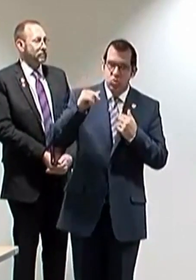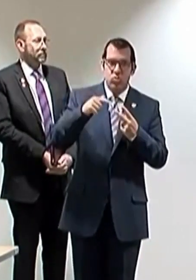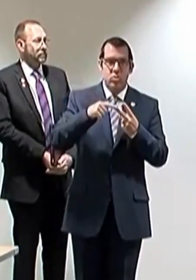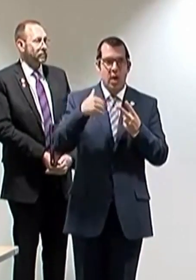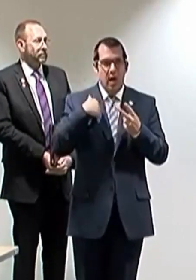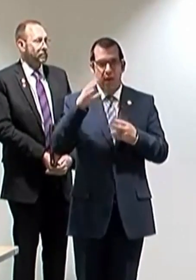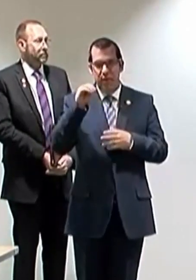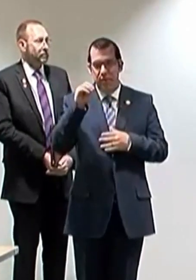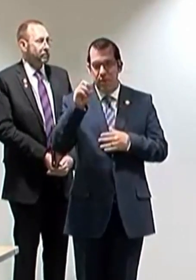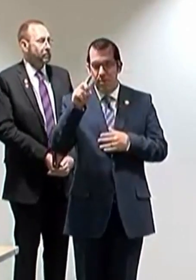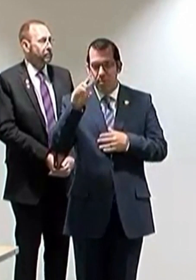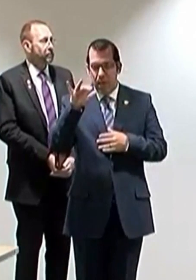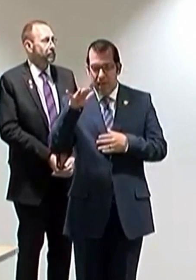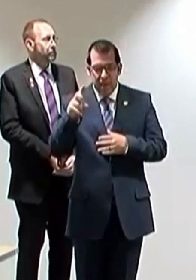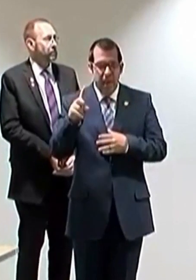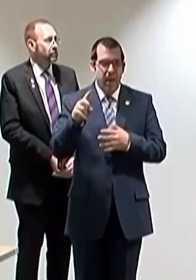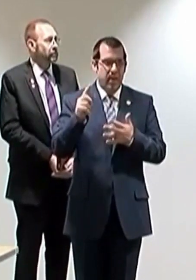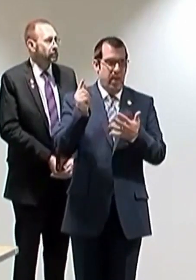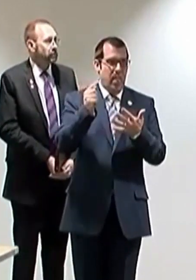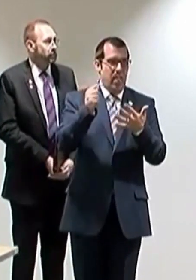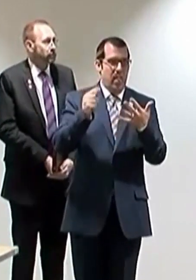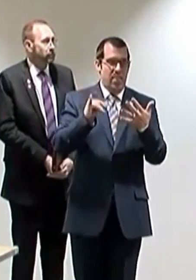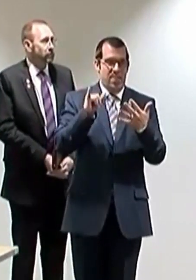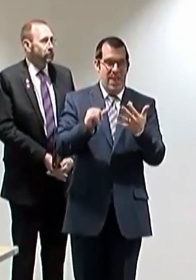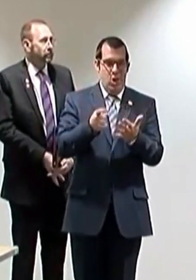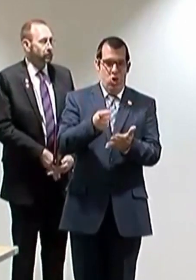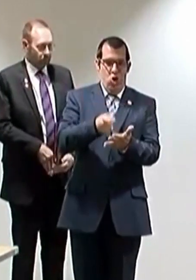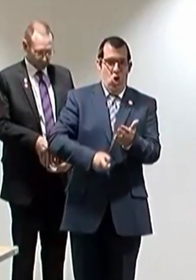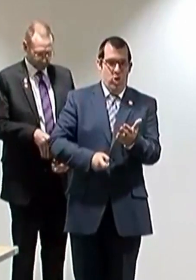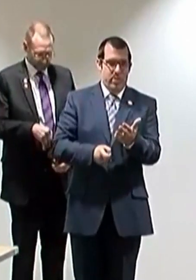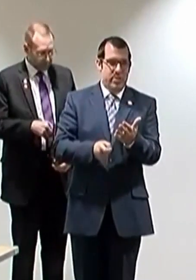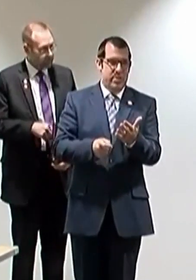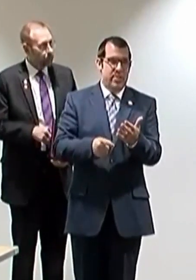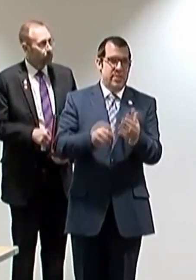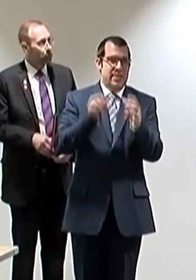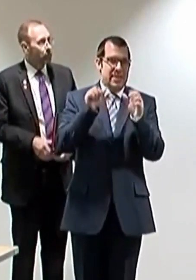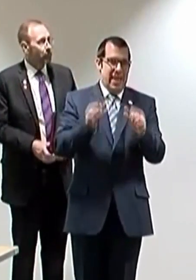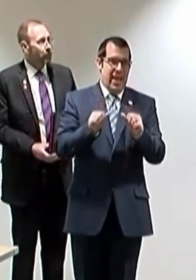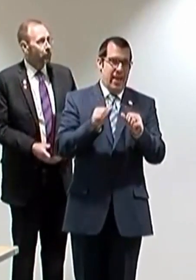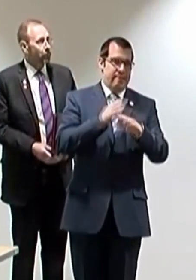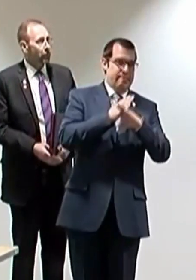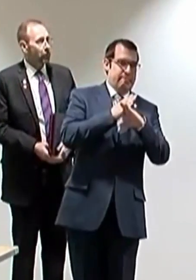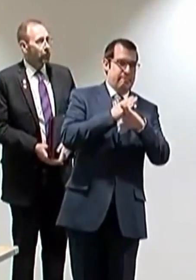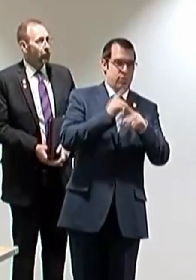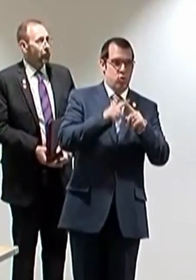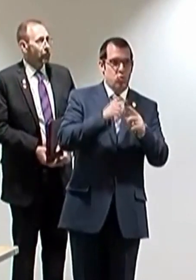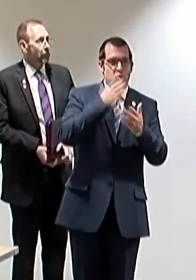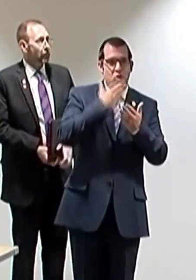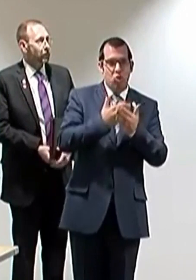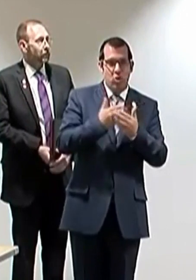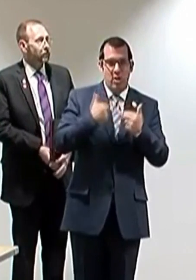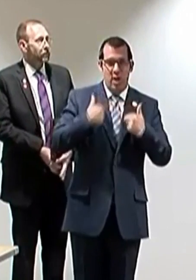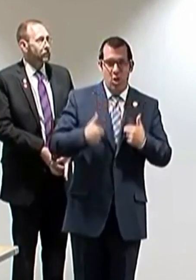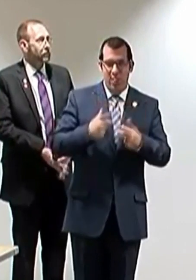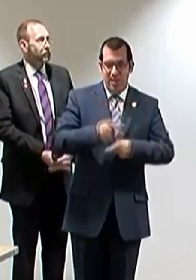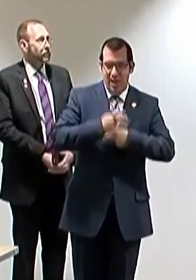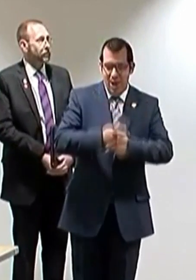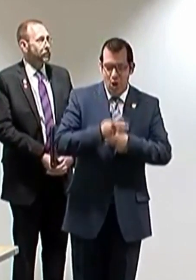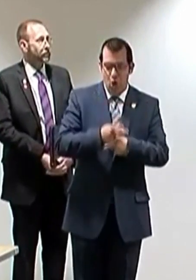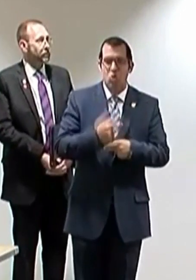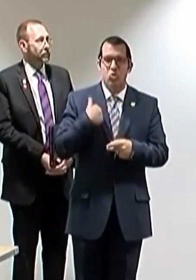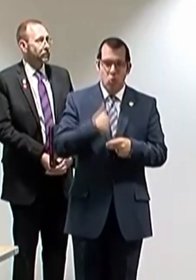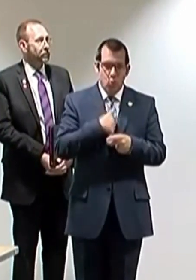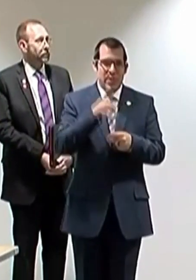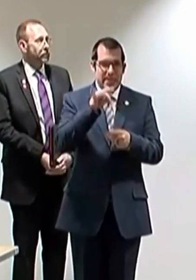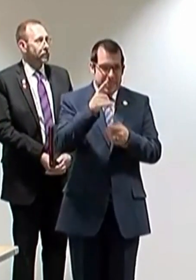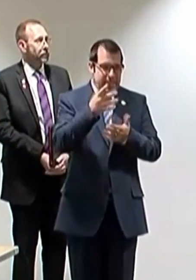Medicaid? And so the cost can be an impediment to good health care. So we talked through a